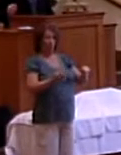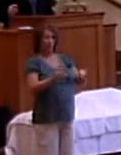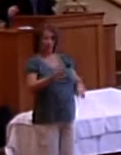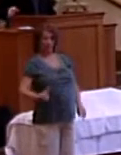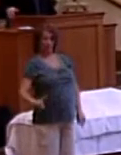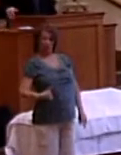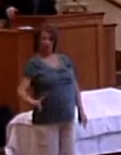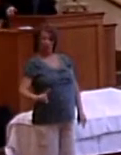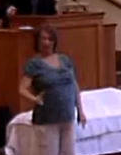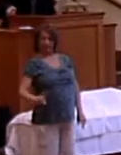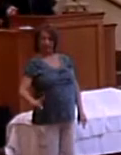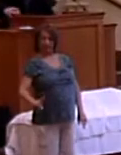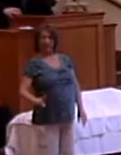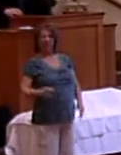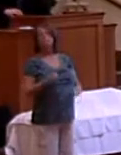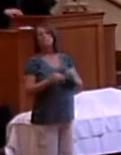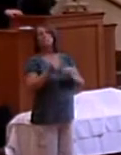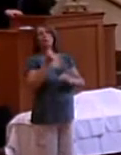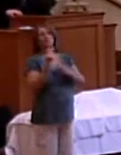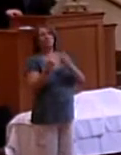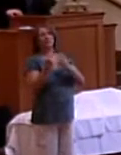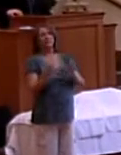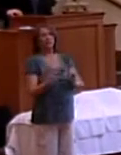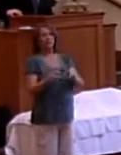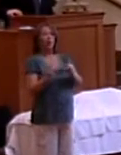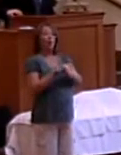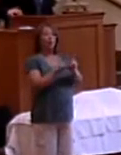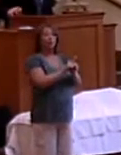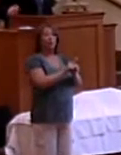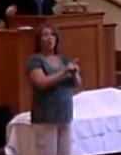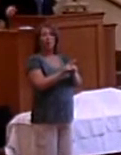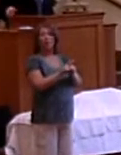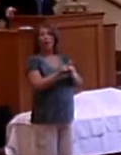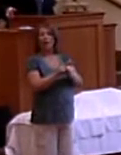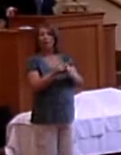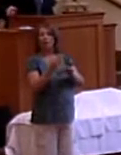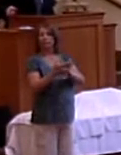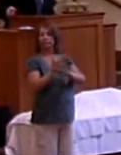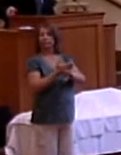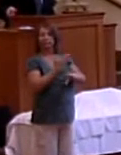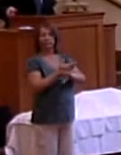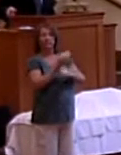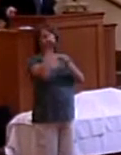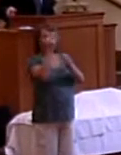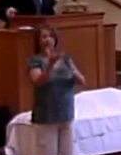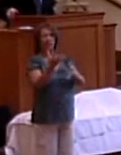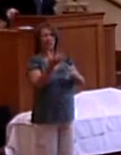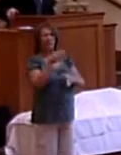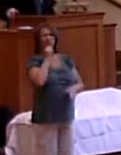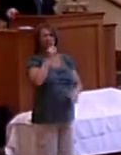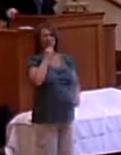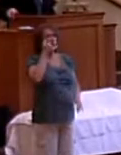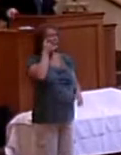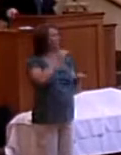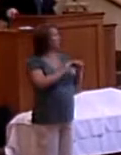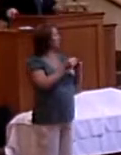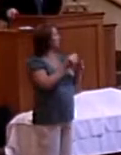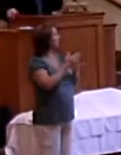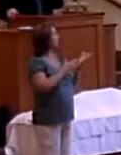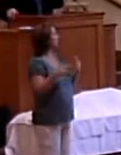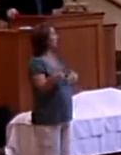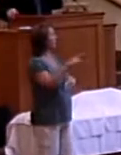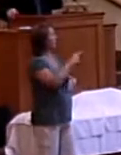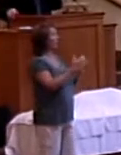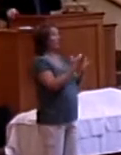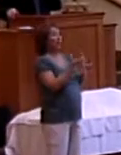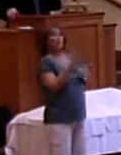is mostly for visitors. It was also an update card. I think we have some old phone numbers for some of you. Or maybe you've let your landline go